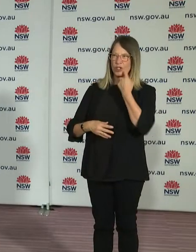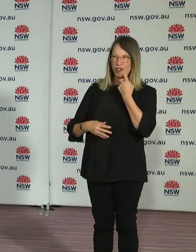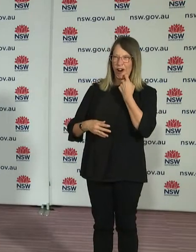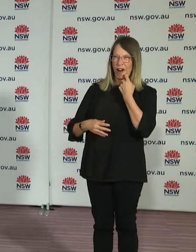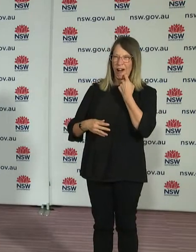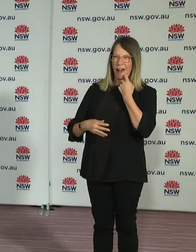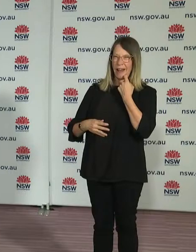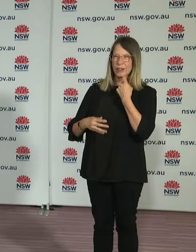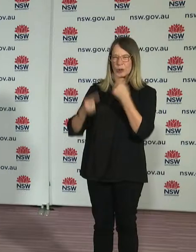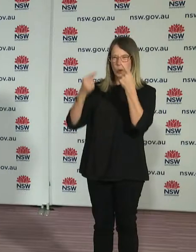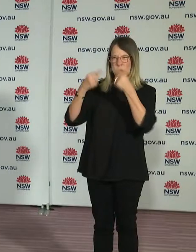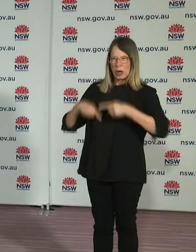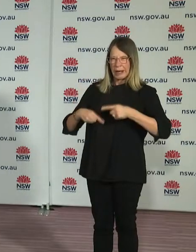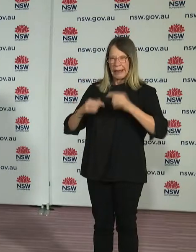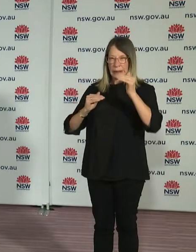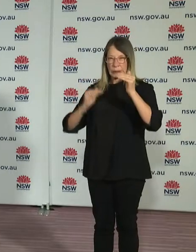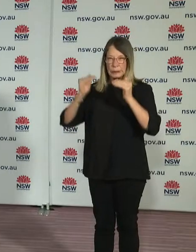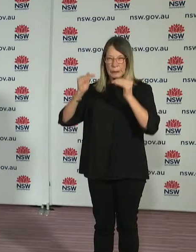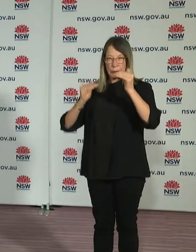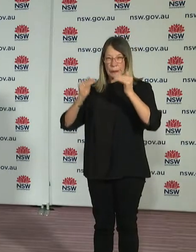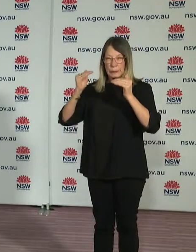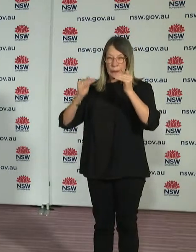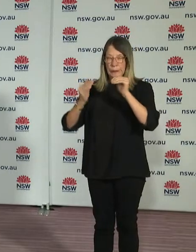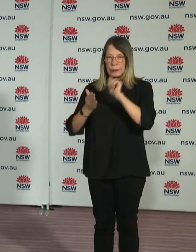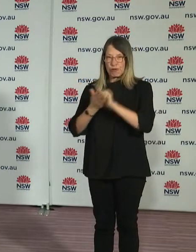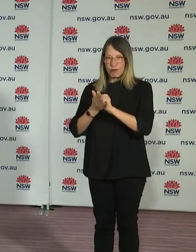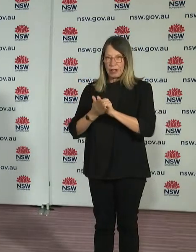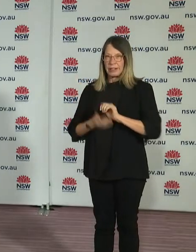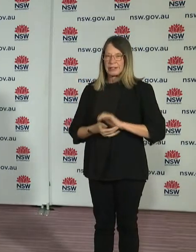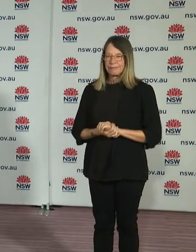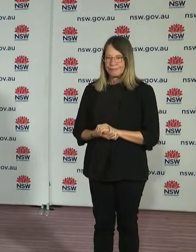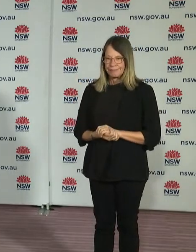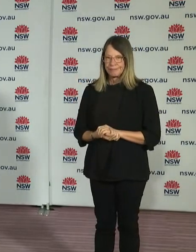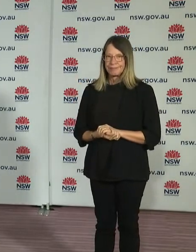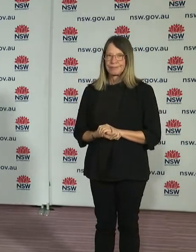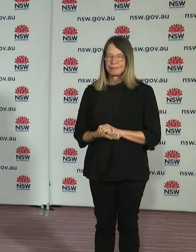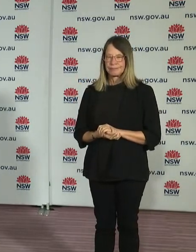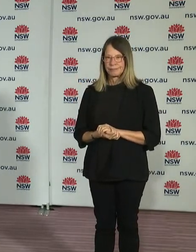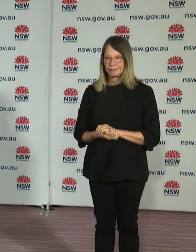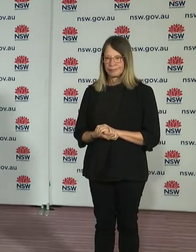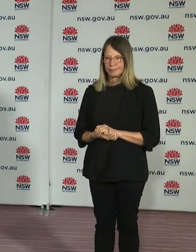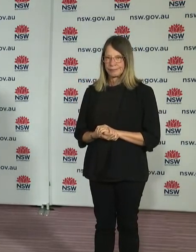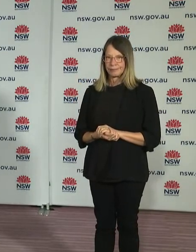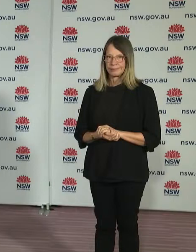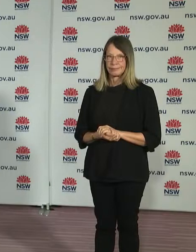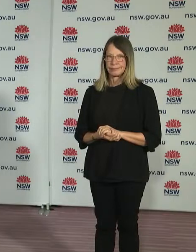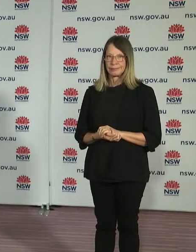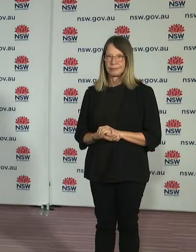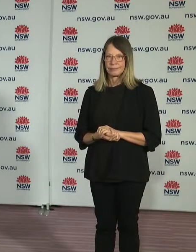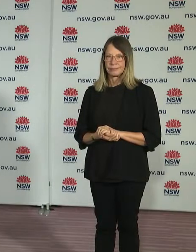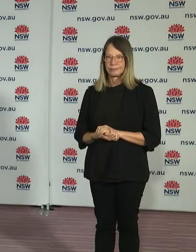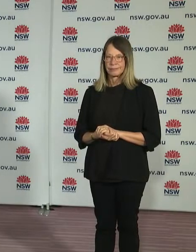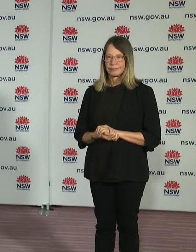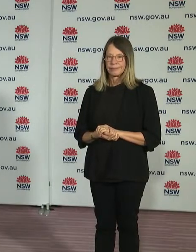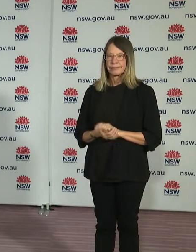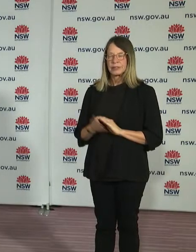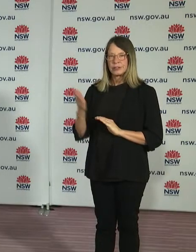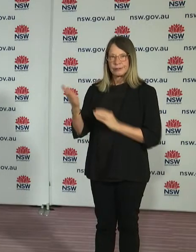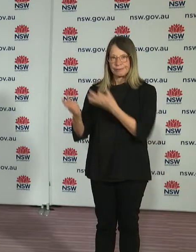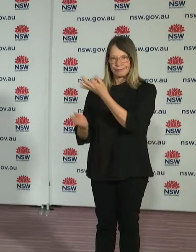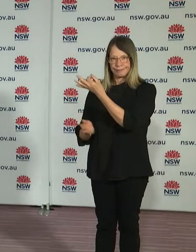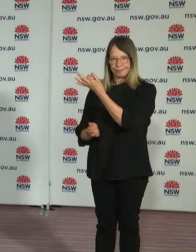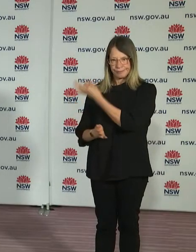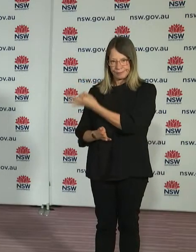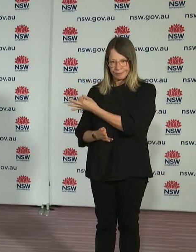the rationale behind some of those issues. Can I just ask quickly too, while you're there, vaccinations, the federal authorities are telling us that they're finding that bookings